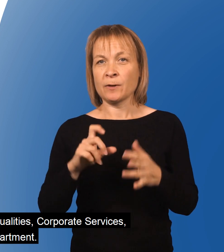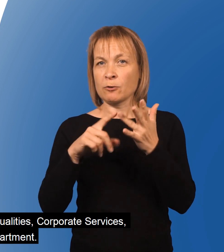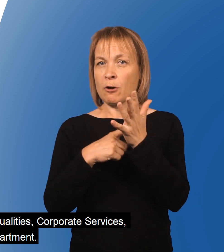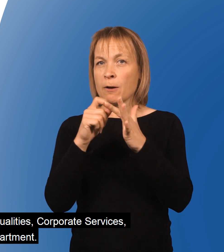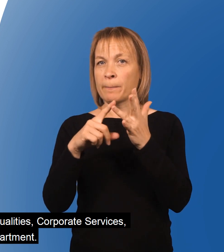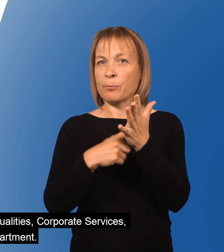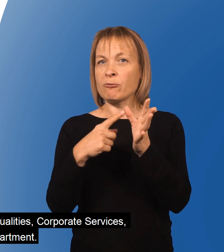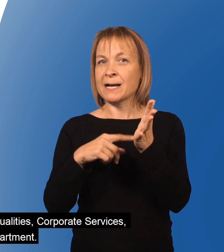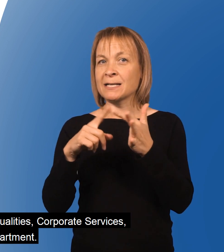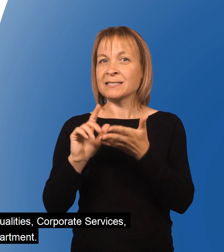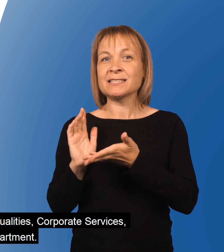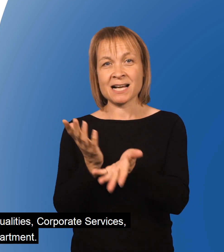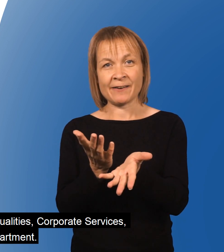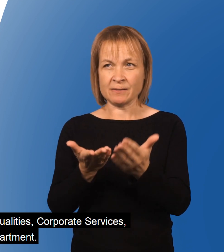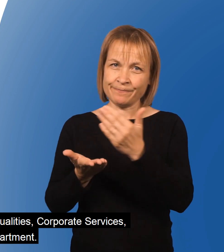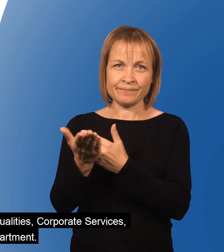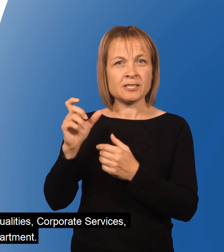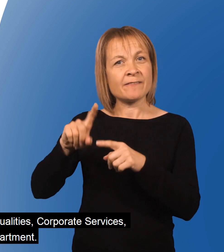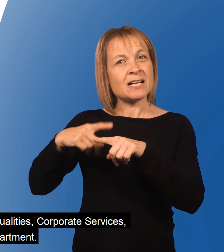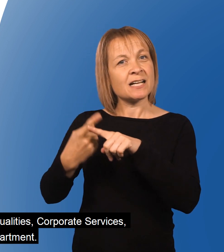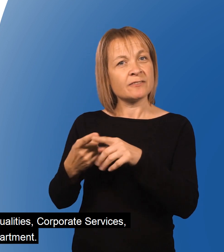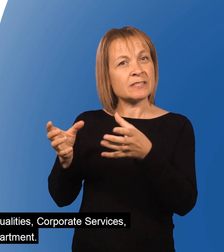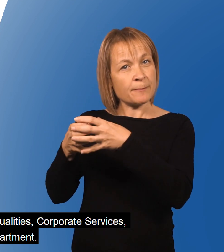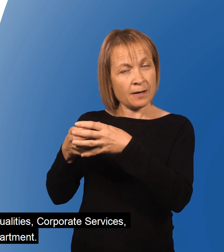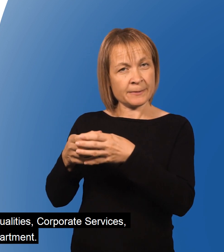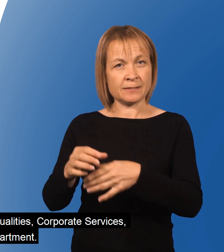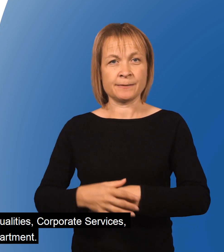Corporate Services, Chief Executive's Department.